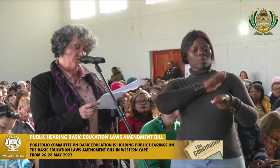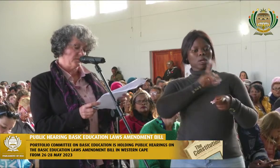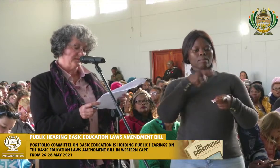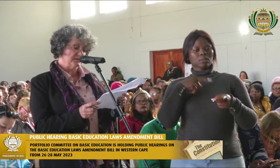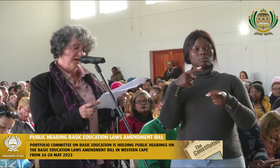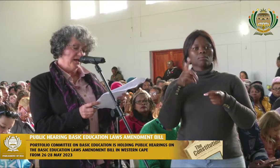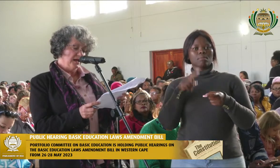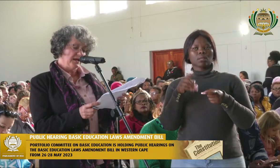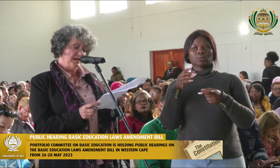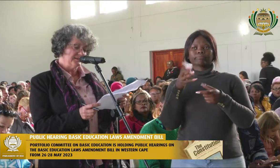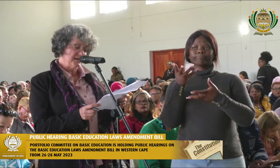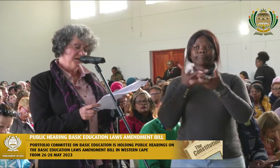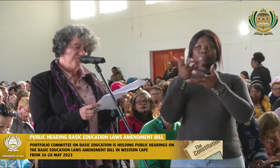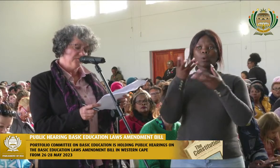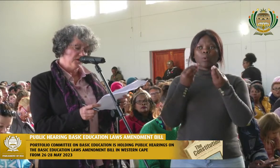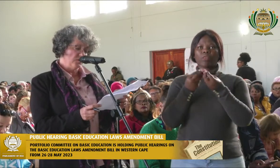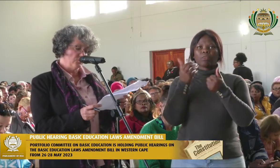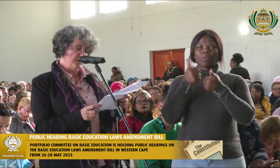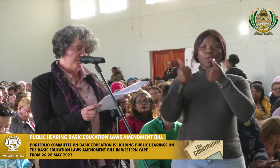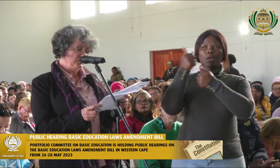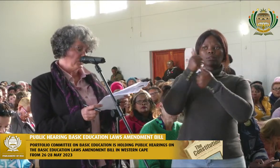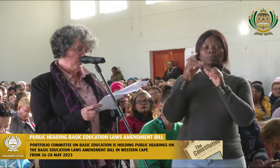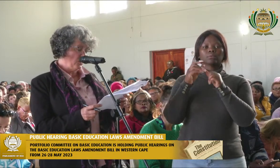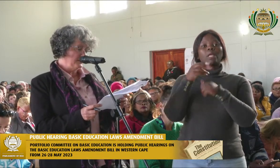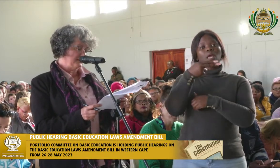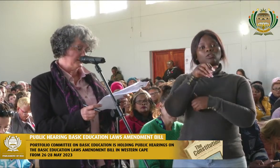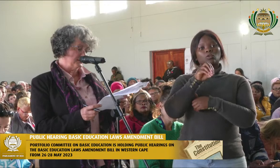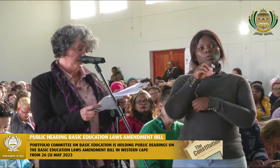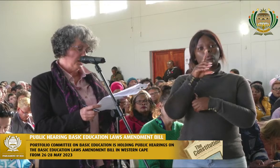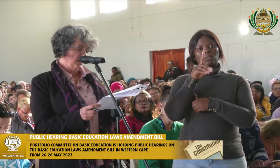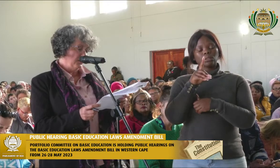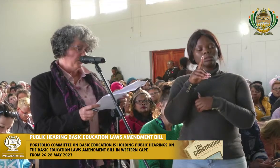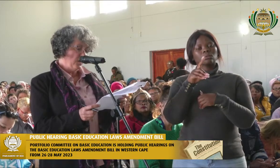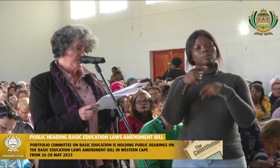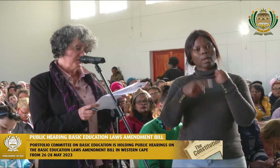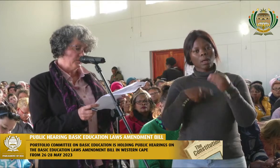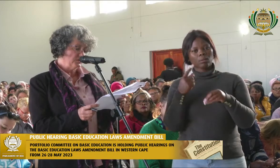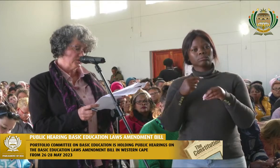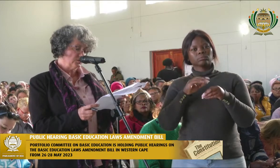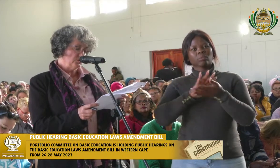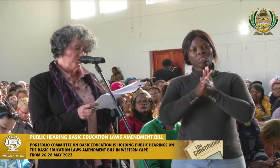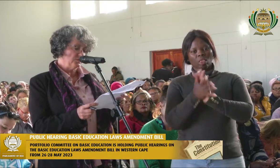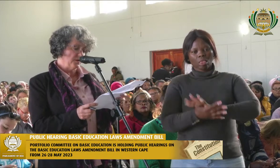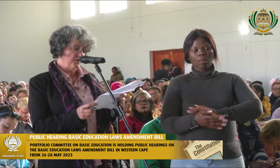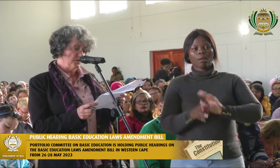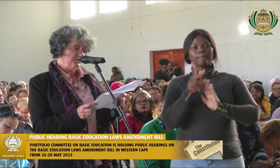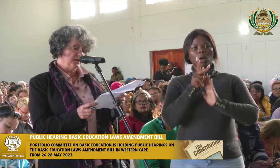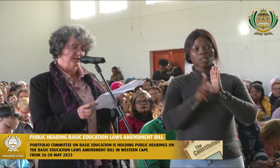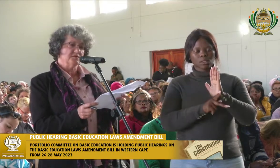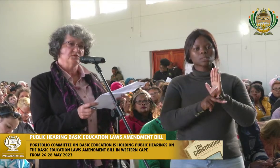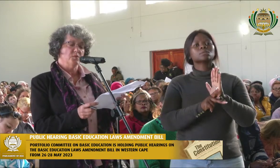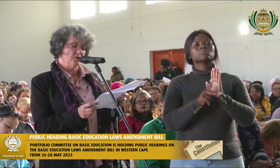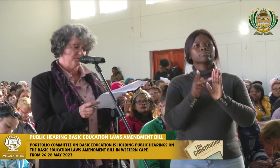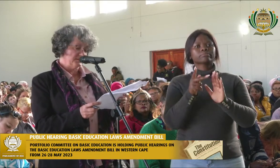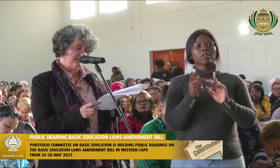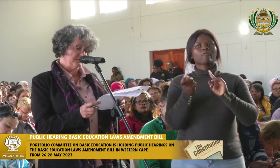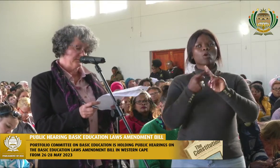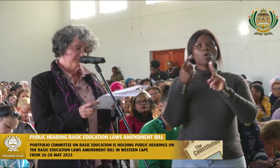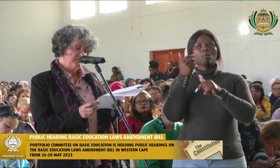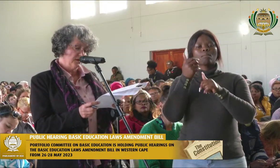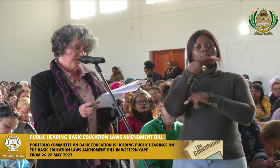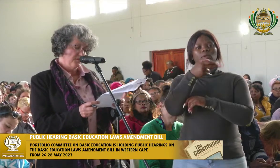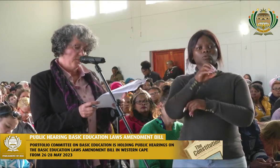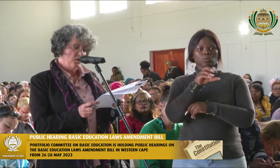education departments against unfair or damaging policies imposed upon schools by those heads of